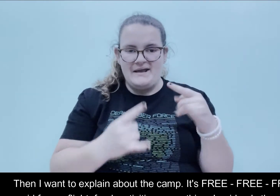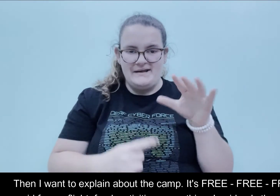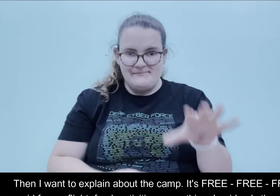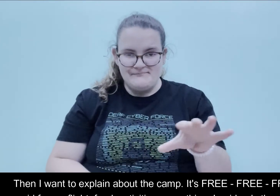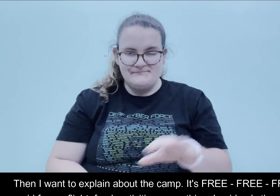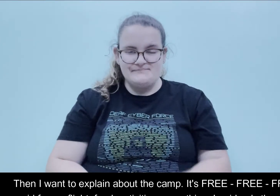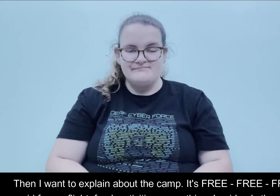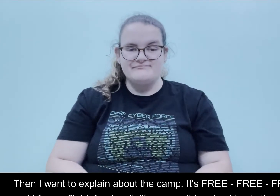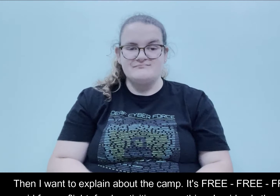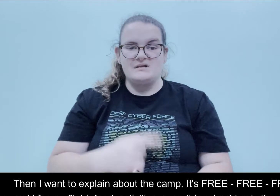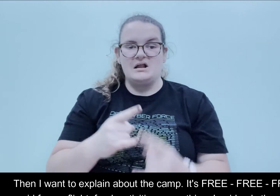So